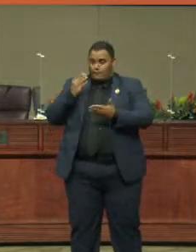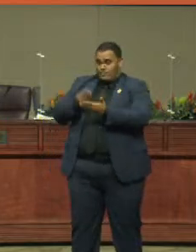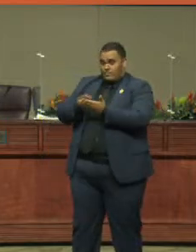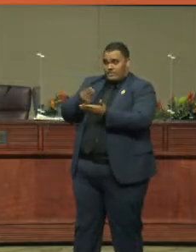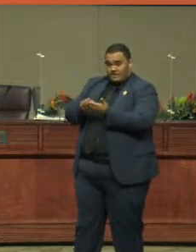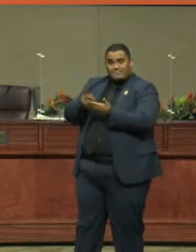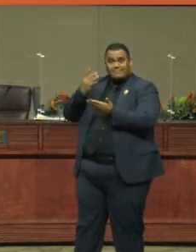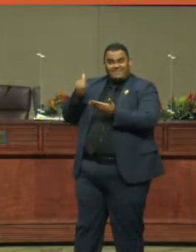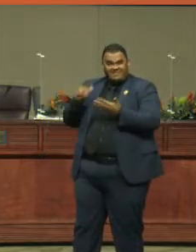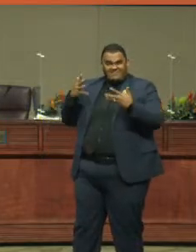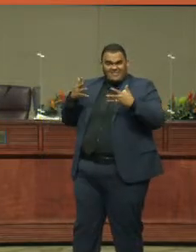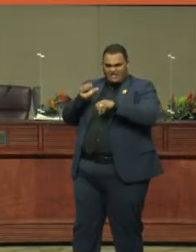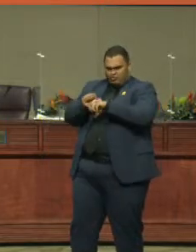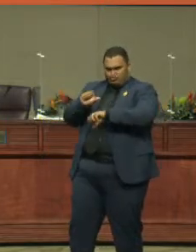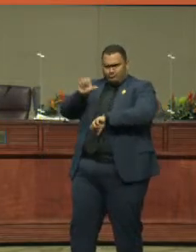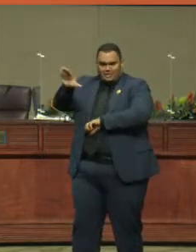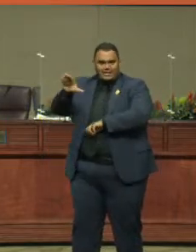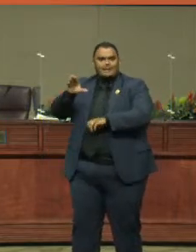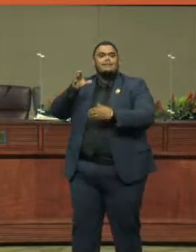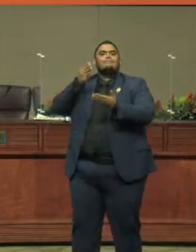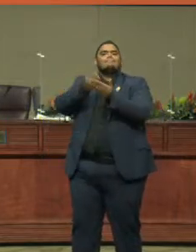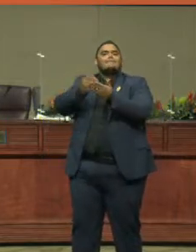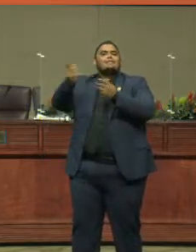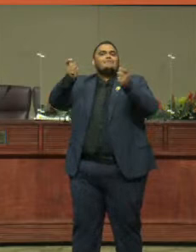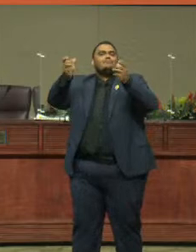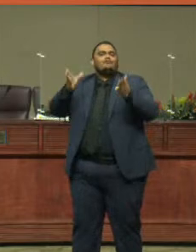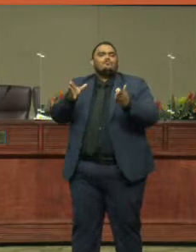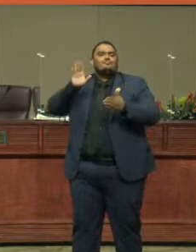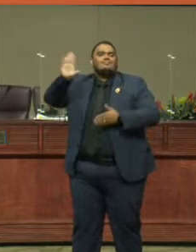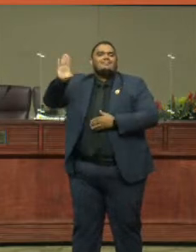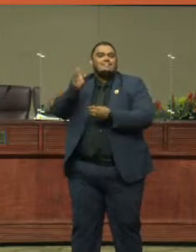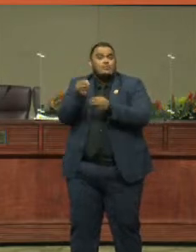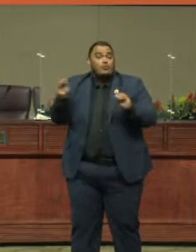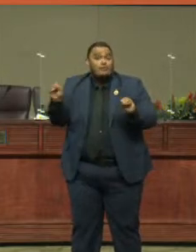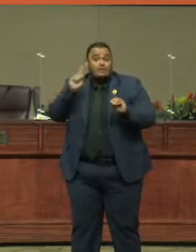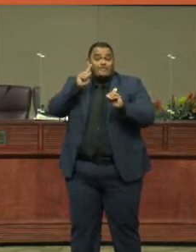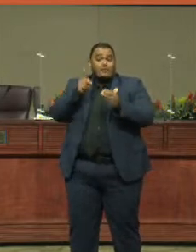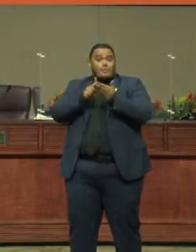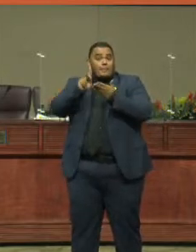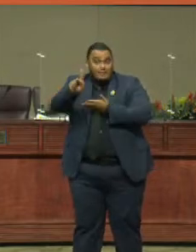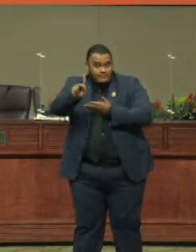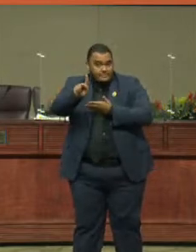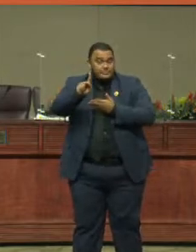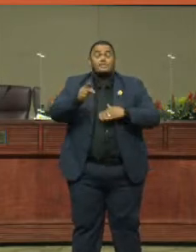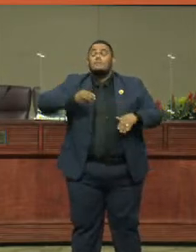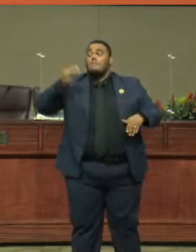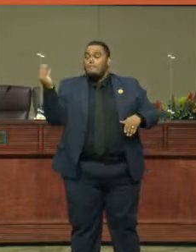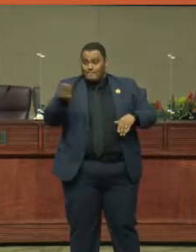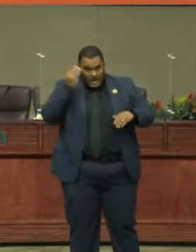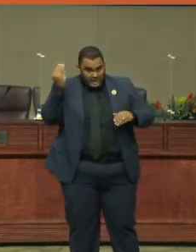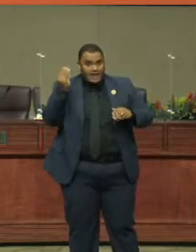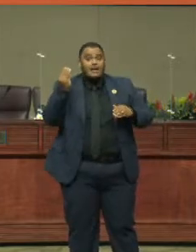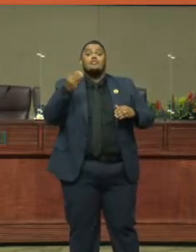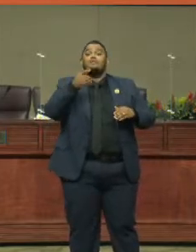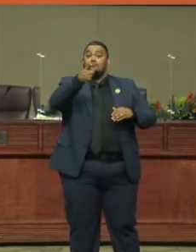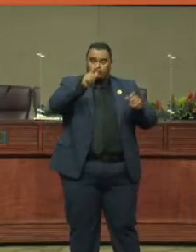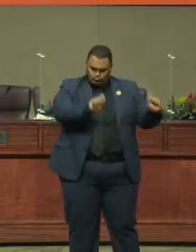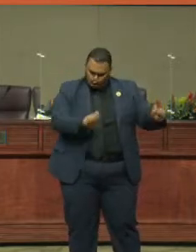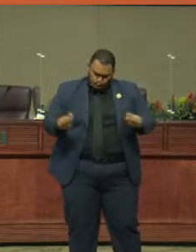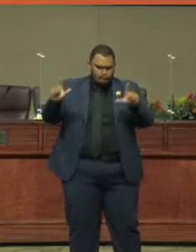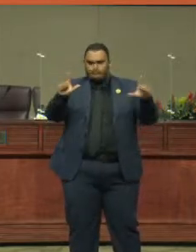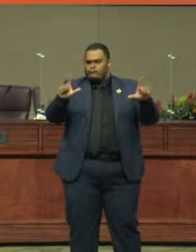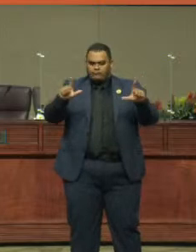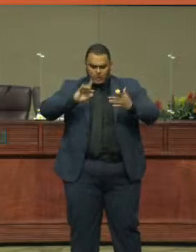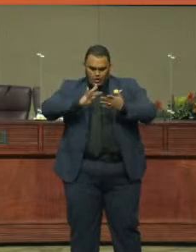payment. Again, we will open the portal on Monday, coming at 8 a.m.